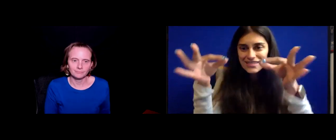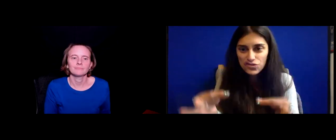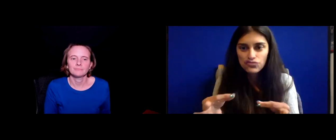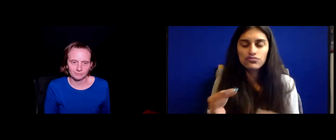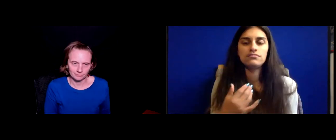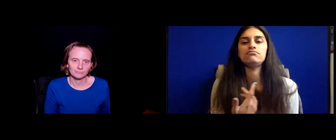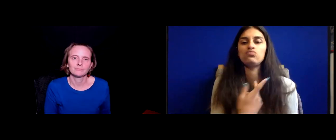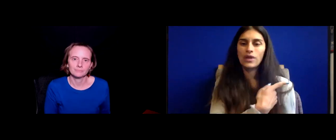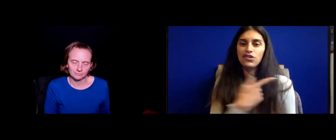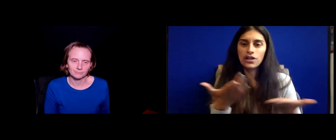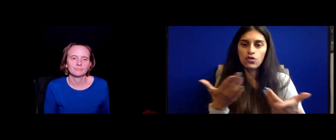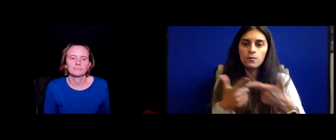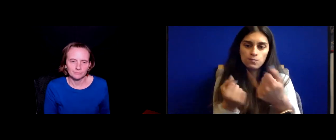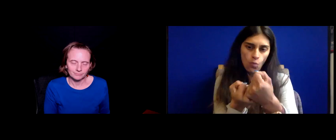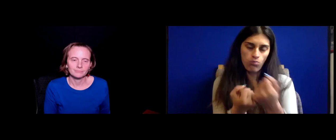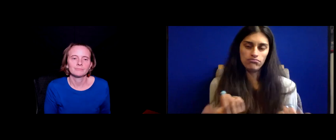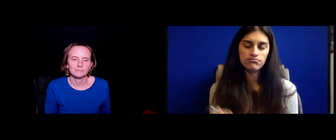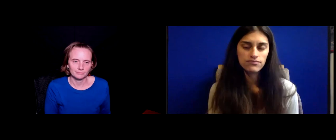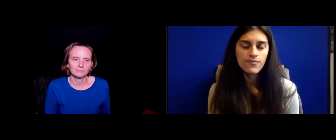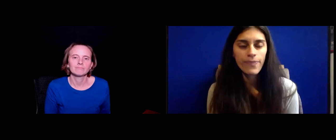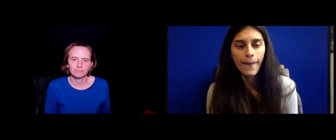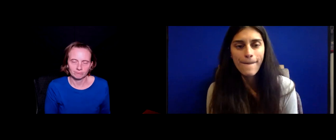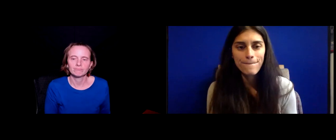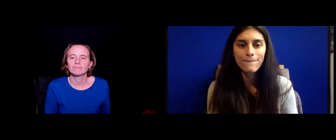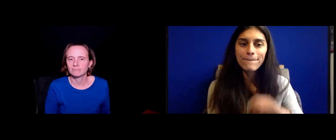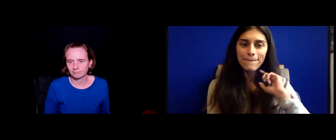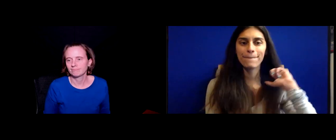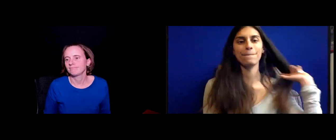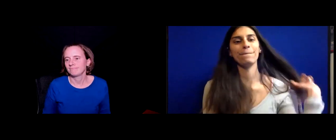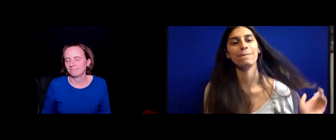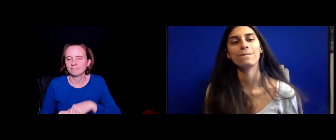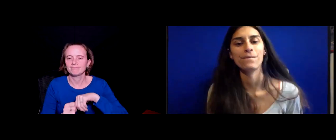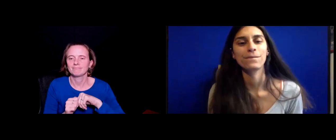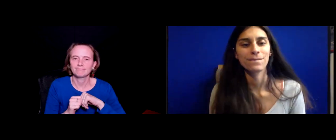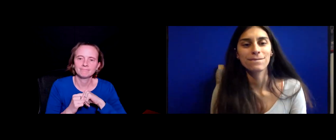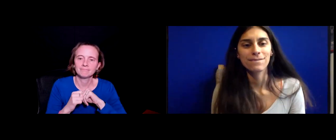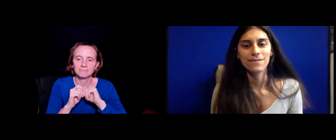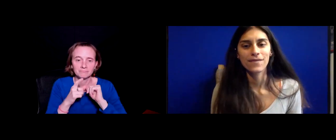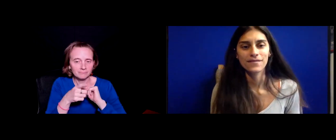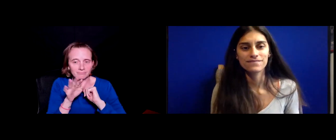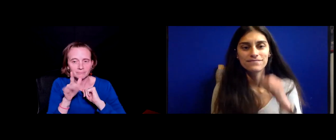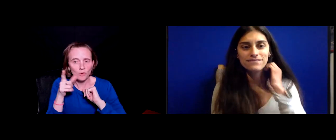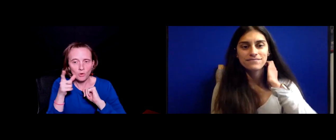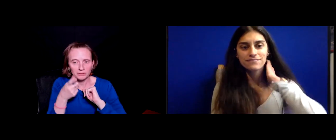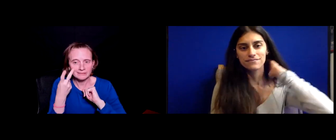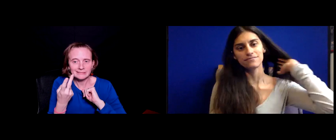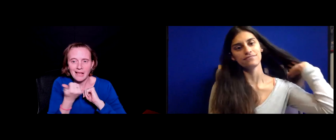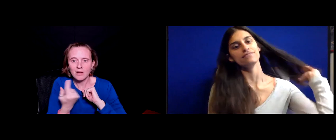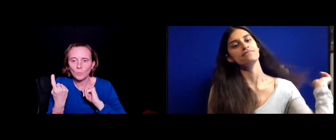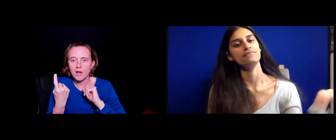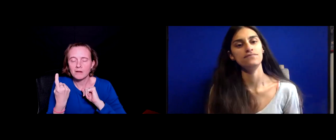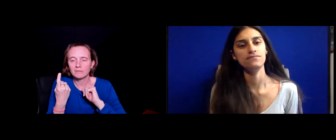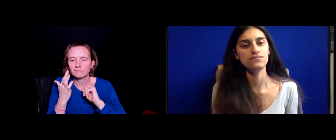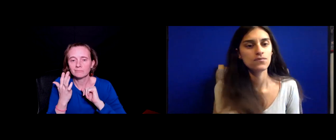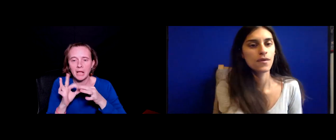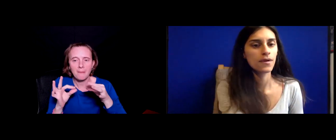Absolutely. We just want to support you on your journey and what decisions you make. Exactly. Yeah. So